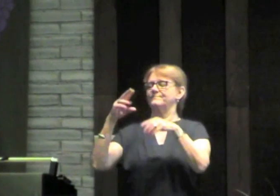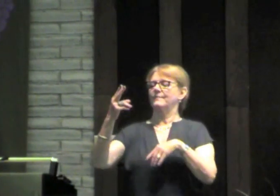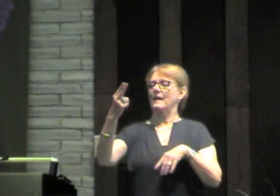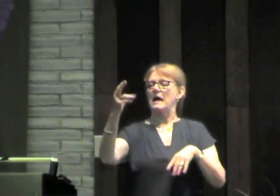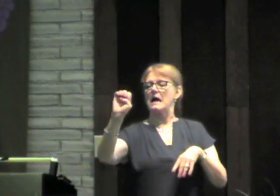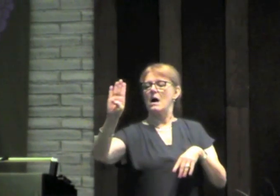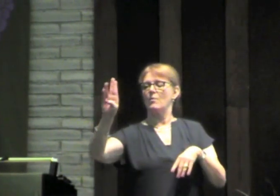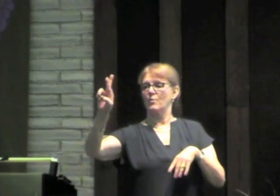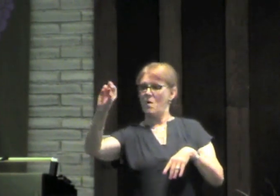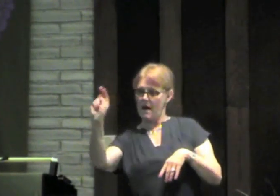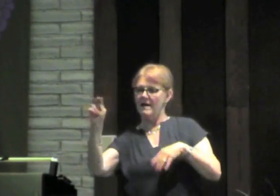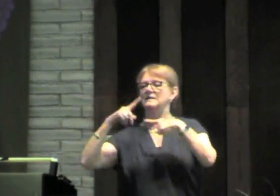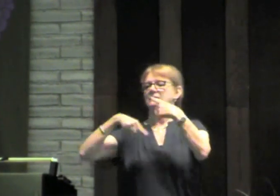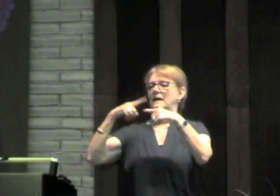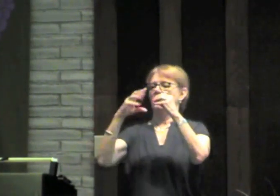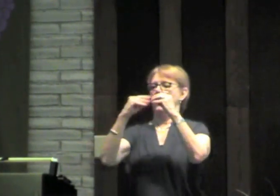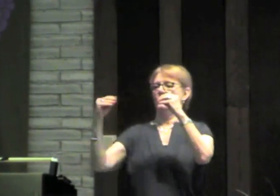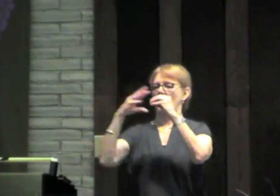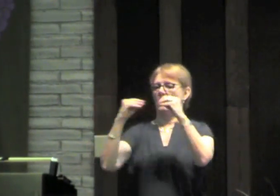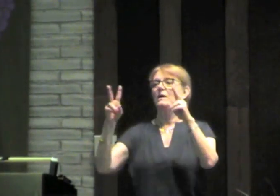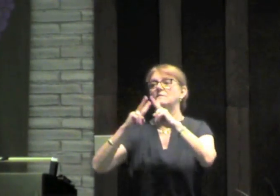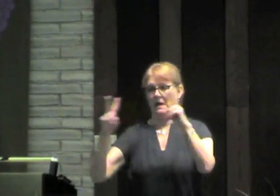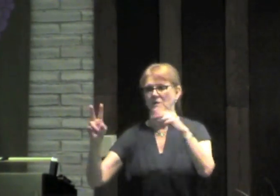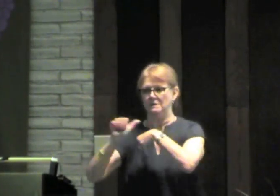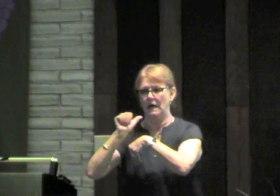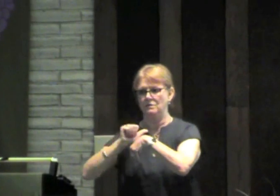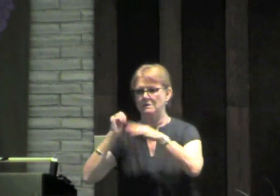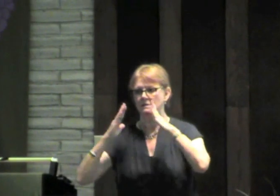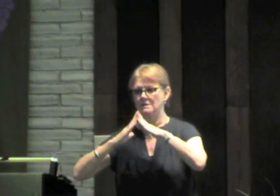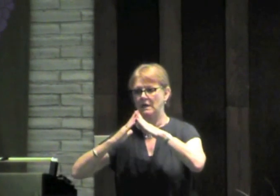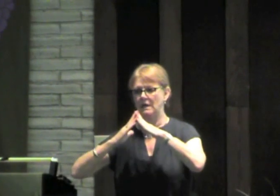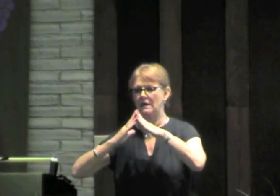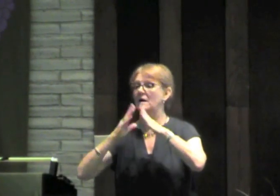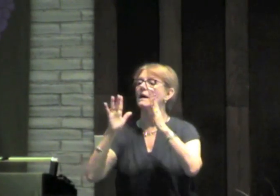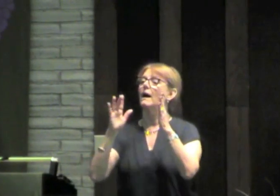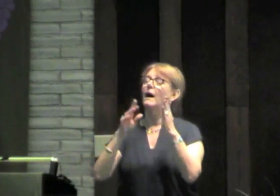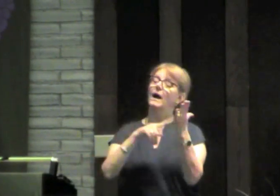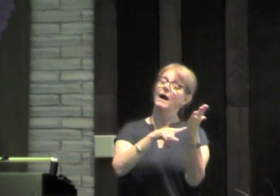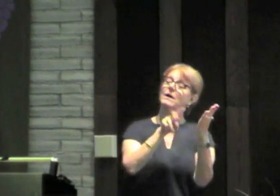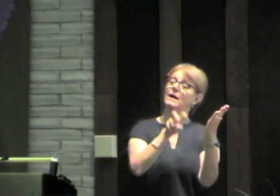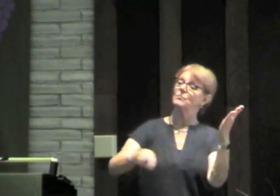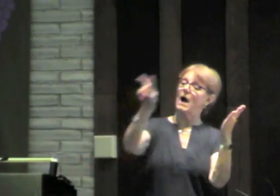area. Now this is Hebron, and it's signed kind of like peach, or like pear.